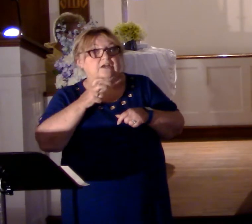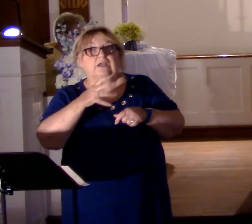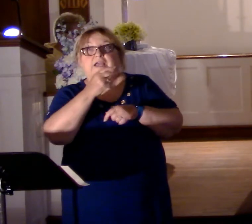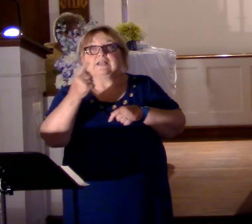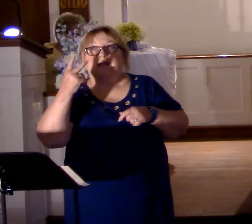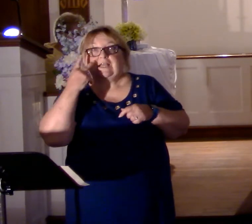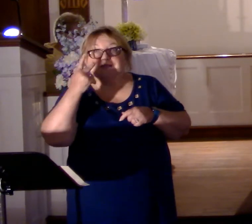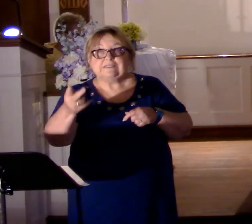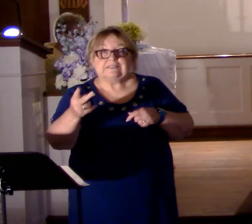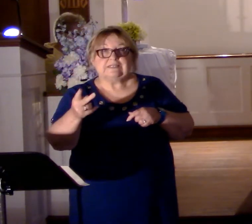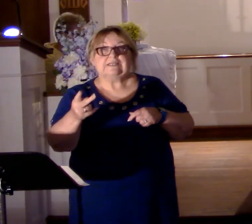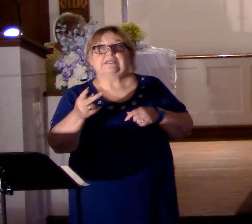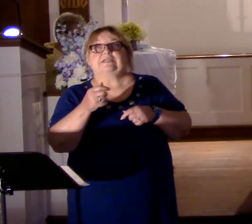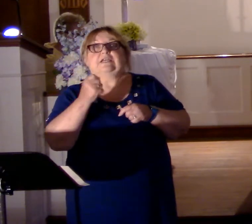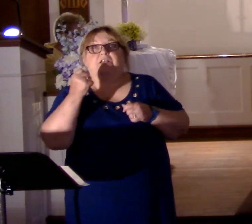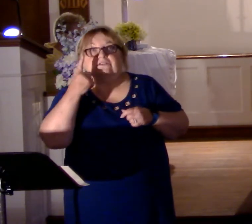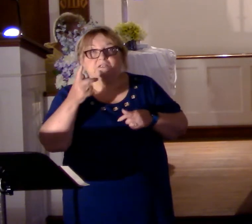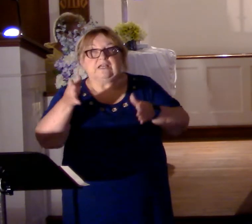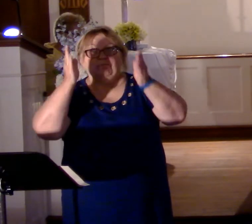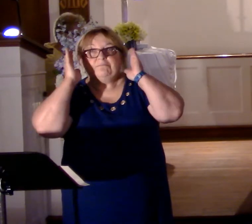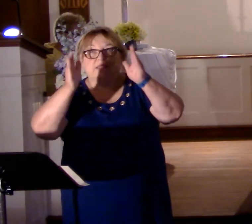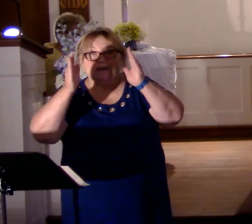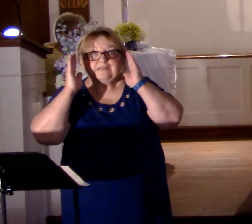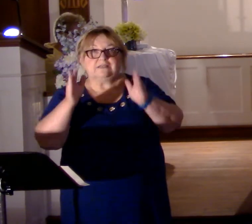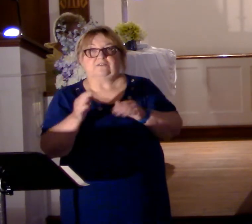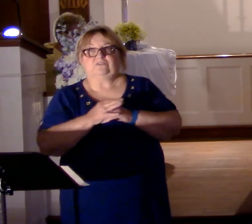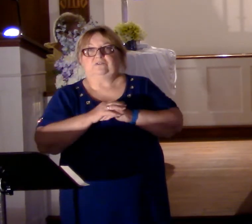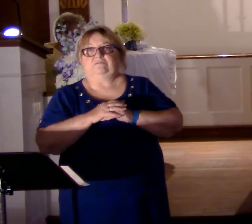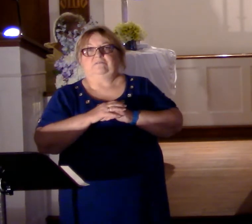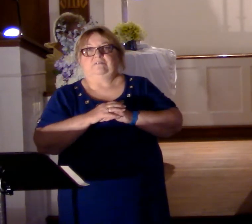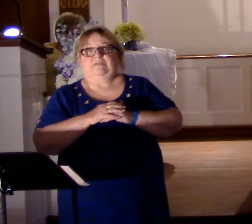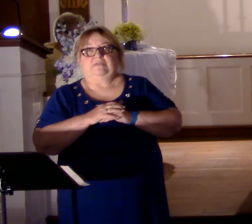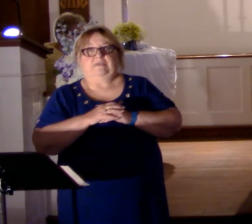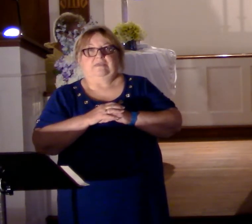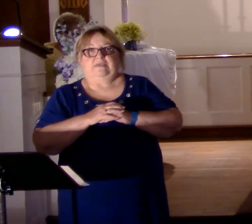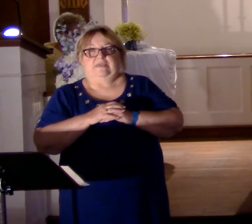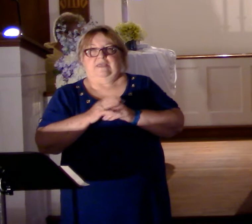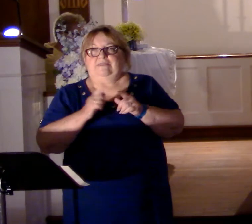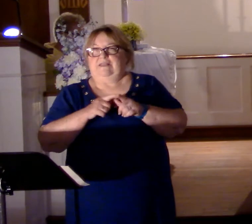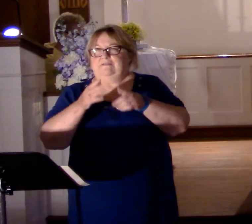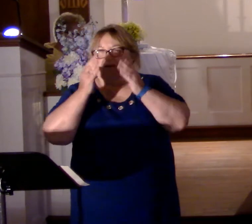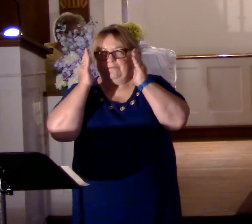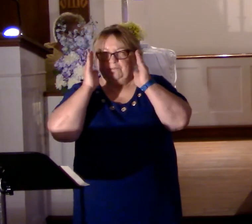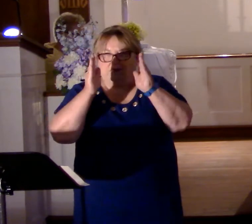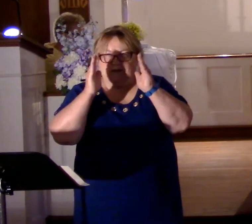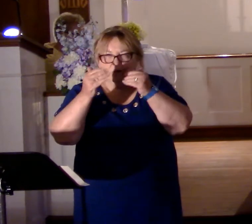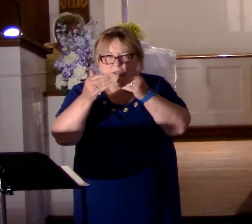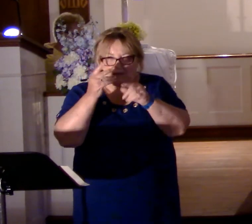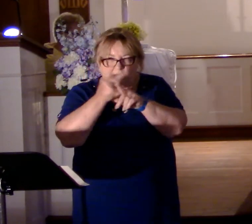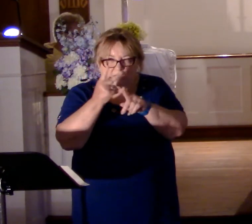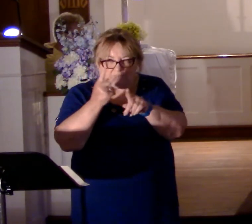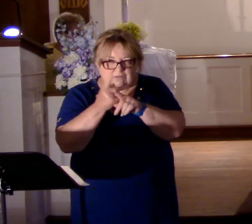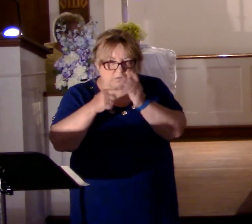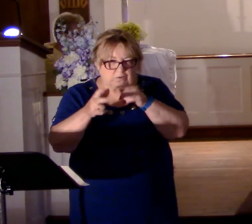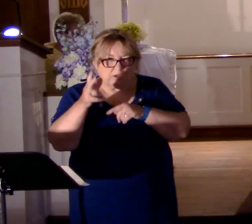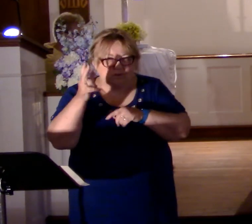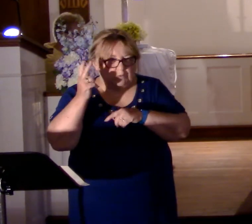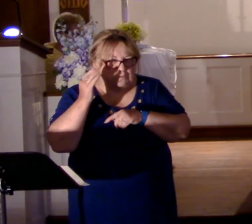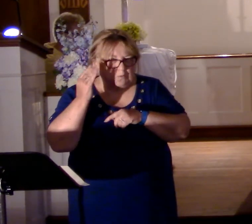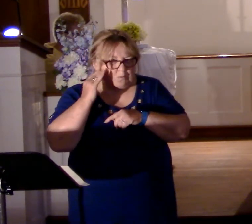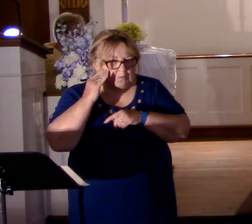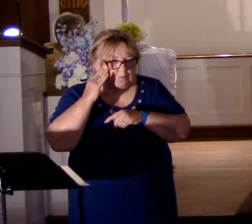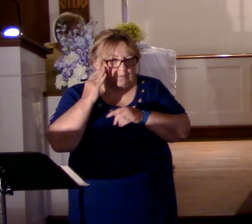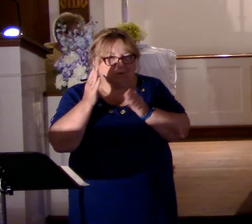listen and understand. Then he added, pay close attention to what you hear.